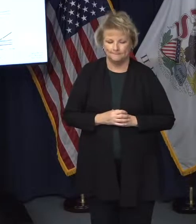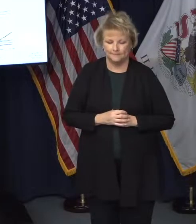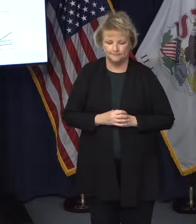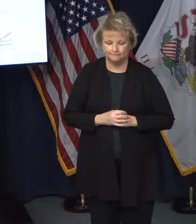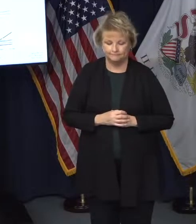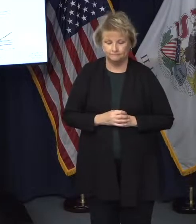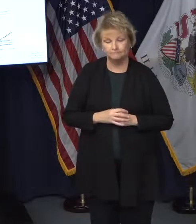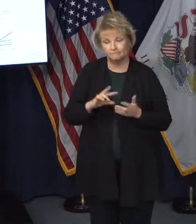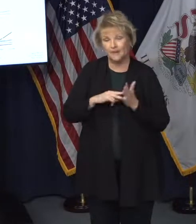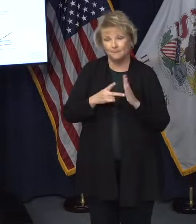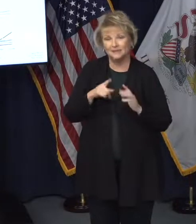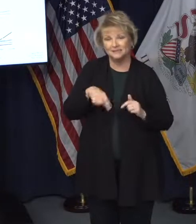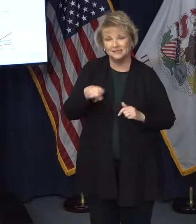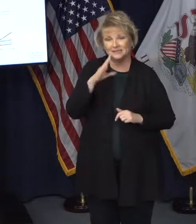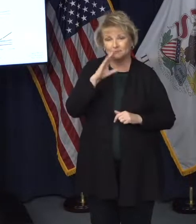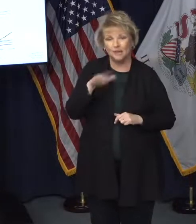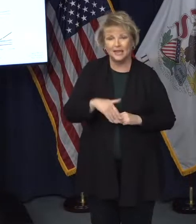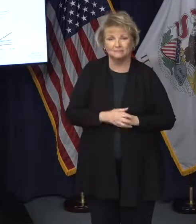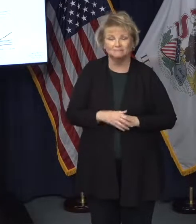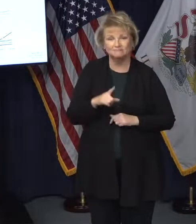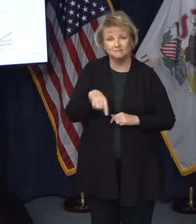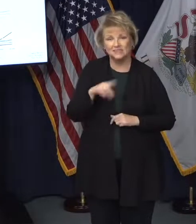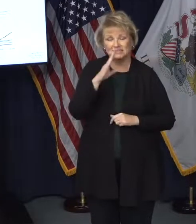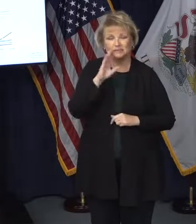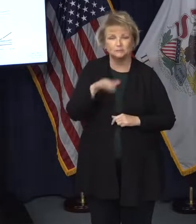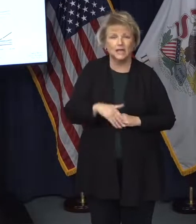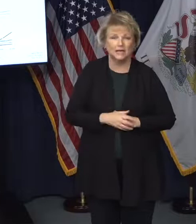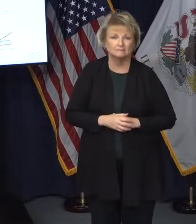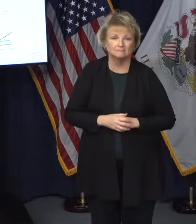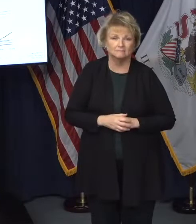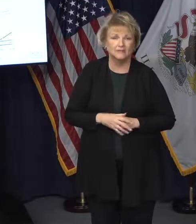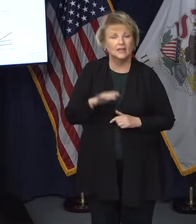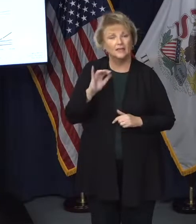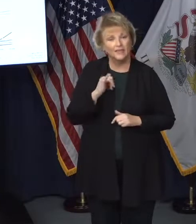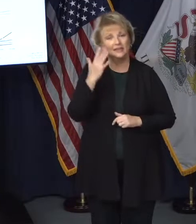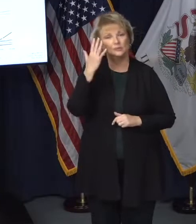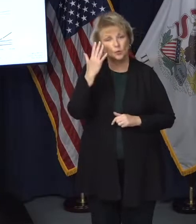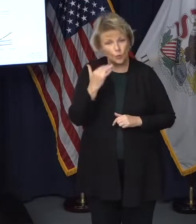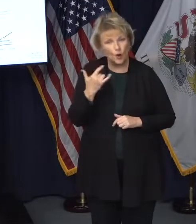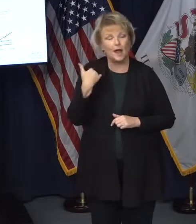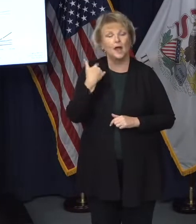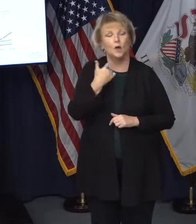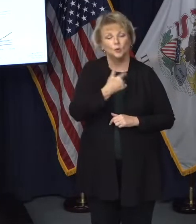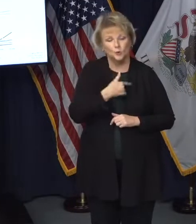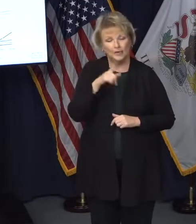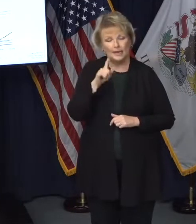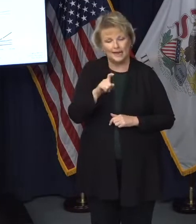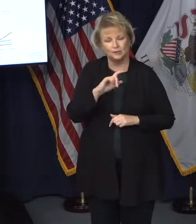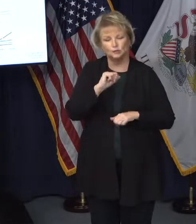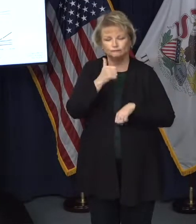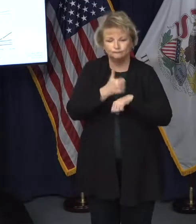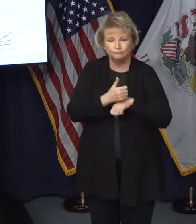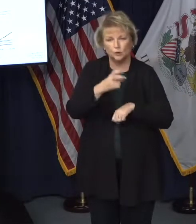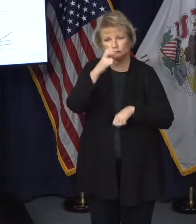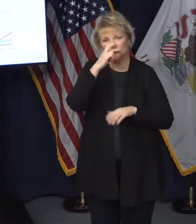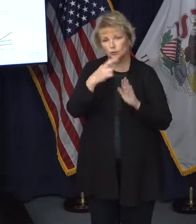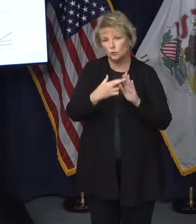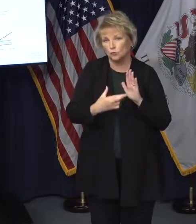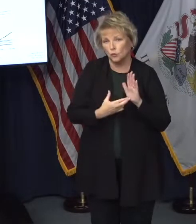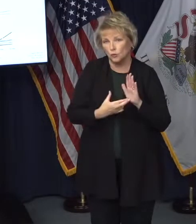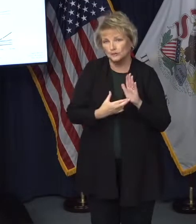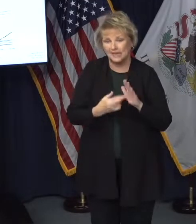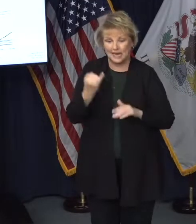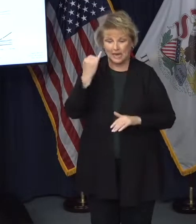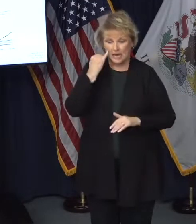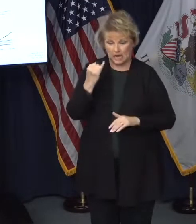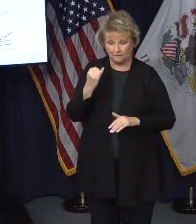It means we're in bad shape. It means we're in bad shape, and that is part of the reason that we had to take the steps that we've taken, because if we've exceeded